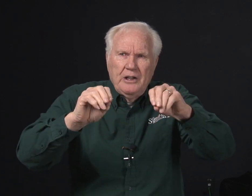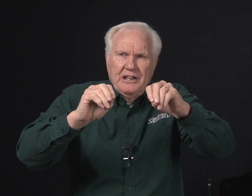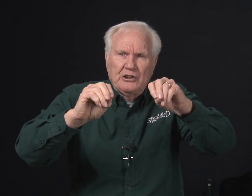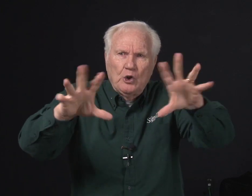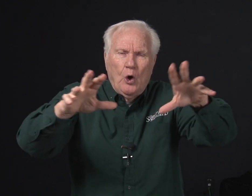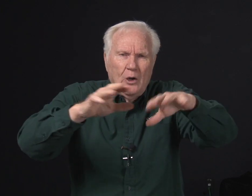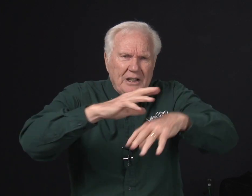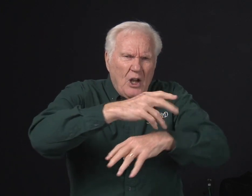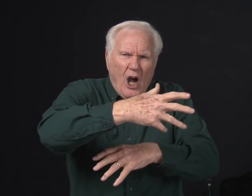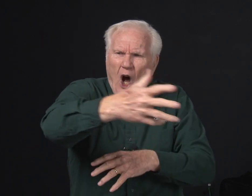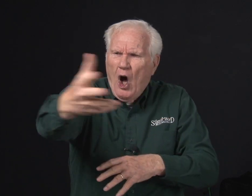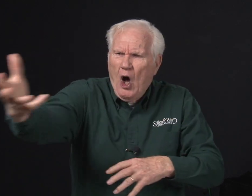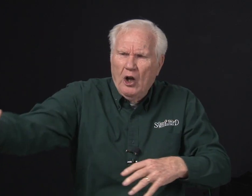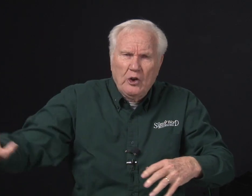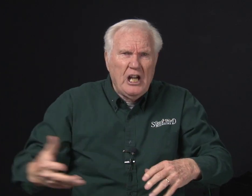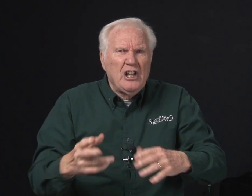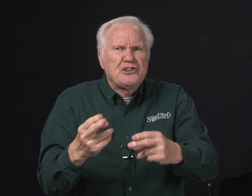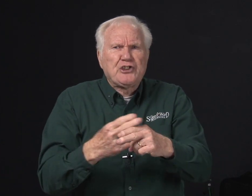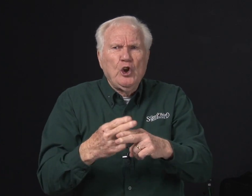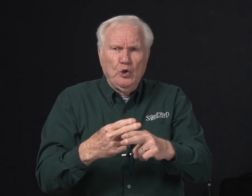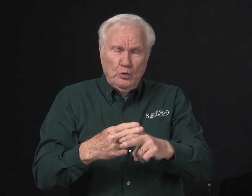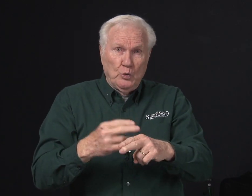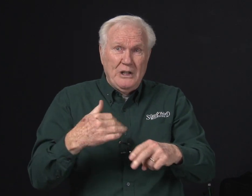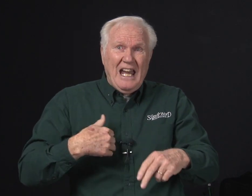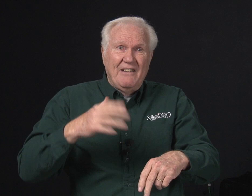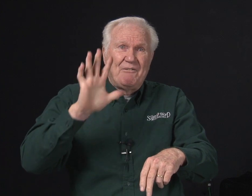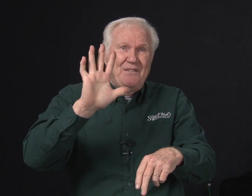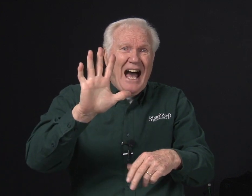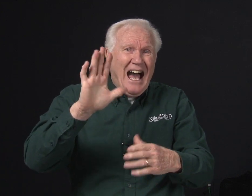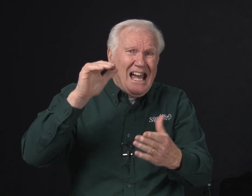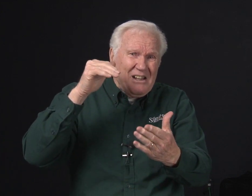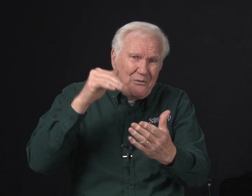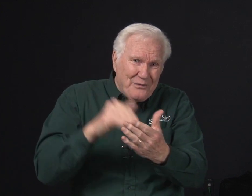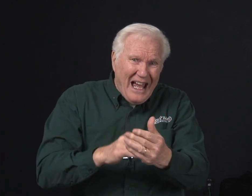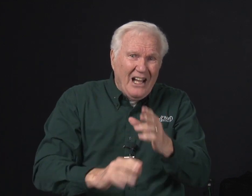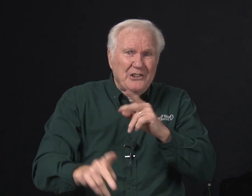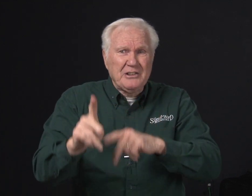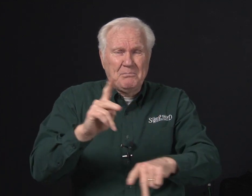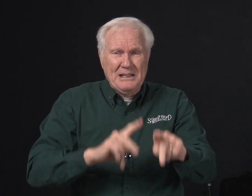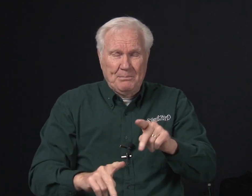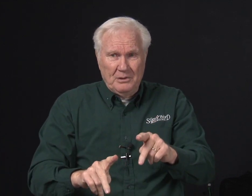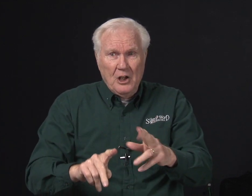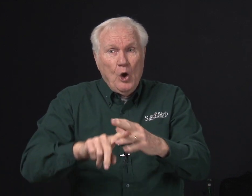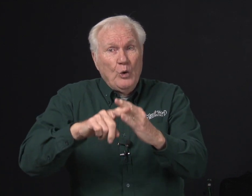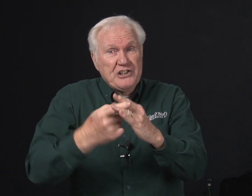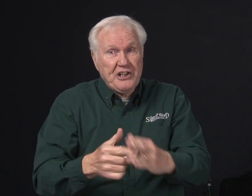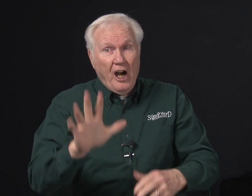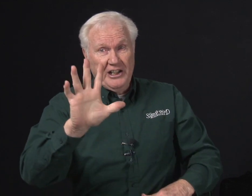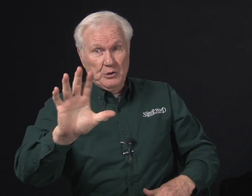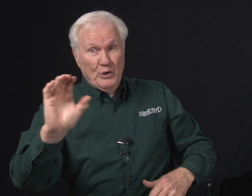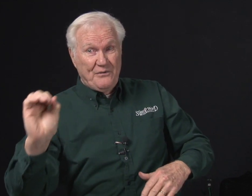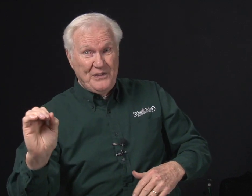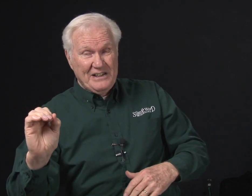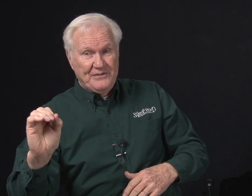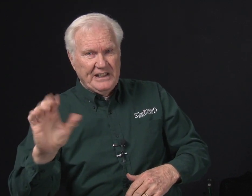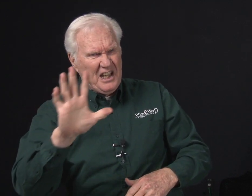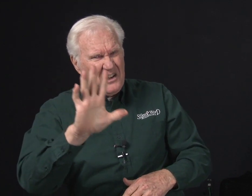and growing. Soon we had 5,000 people. We started with 50,